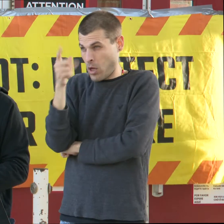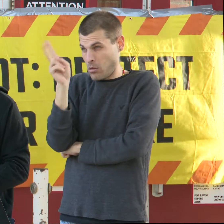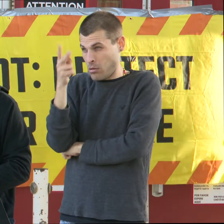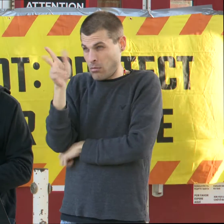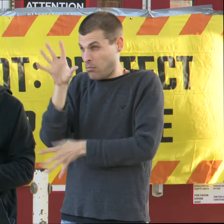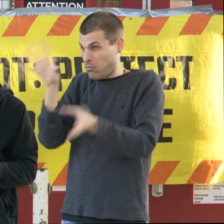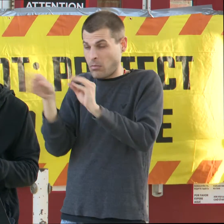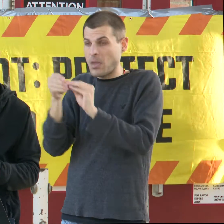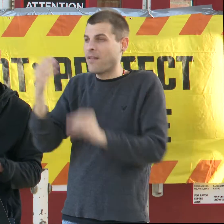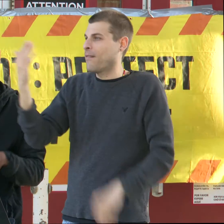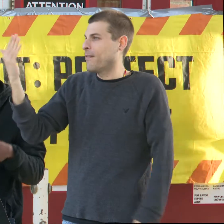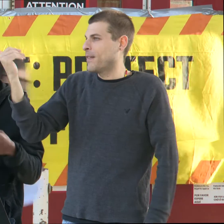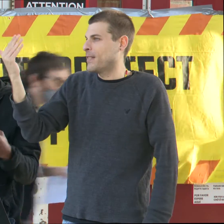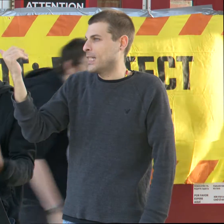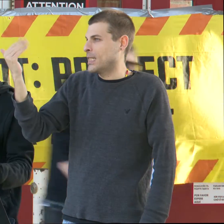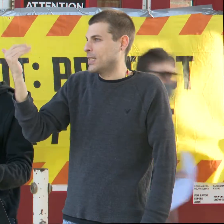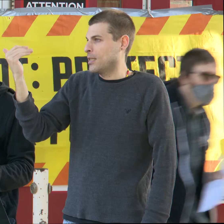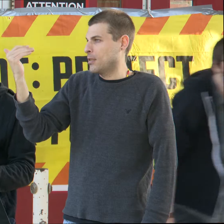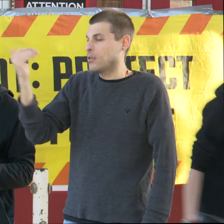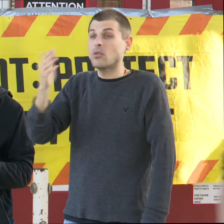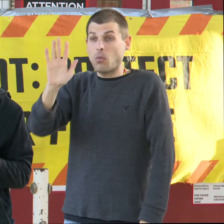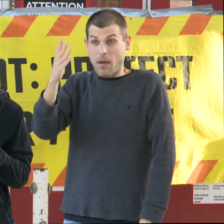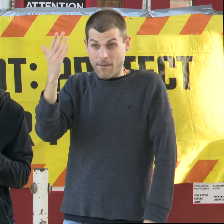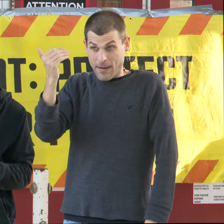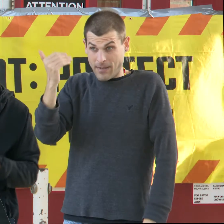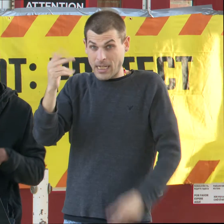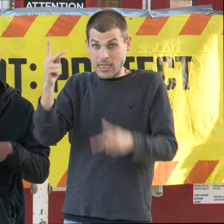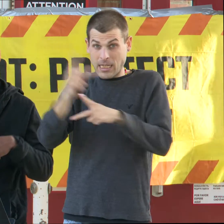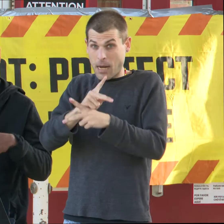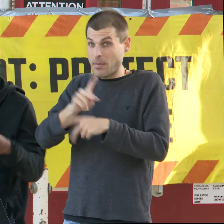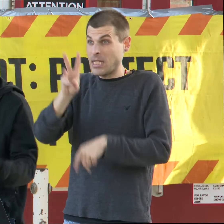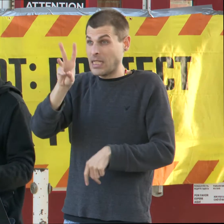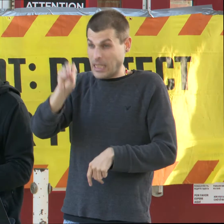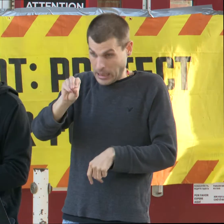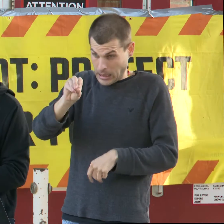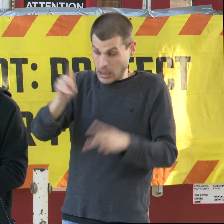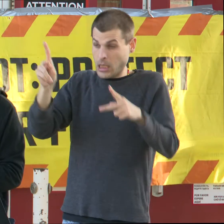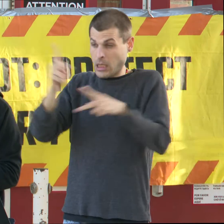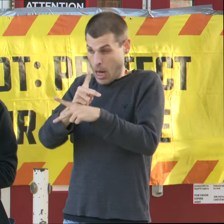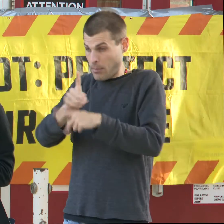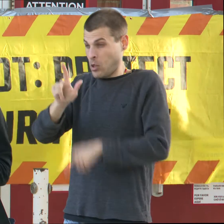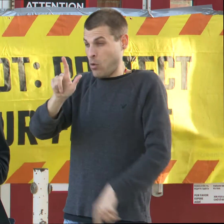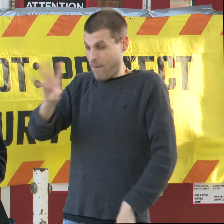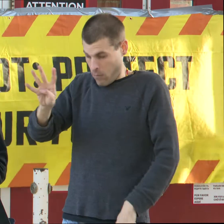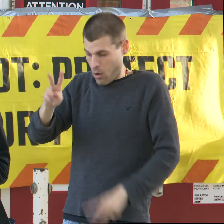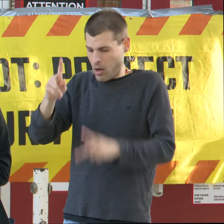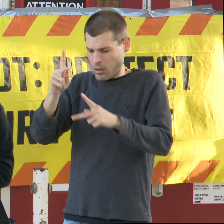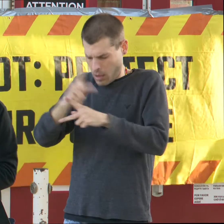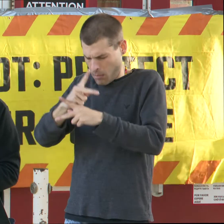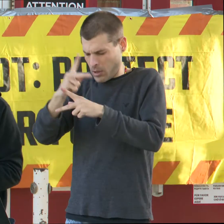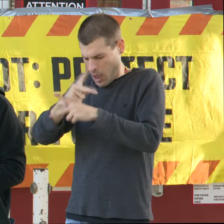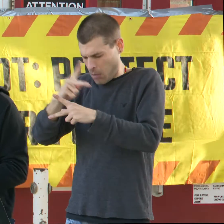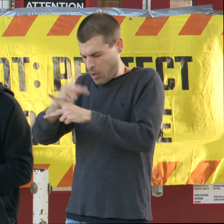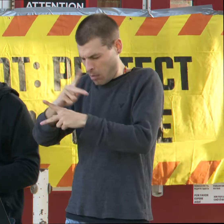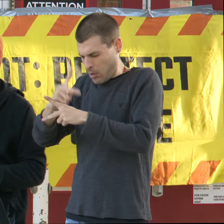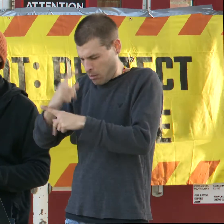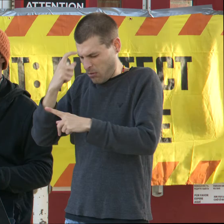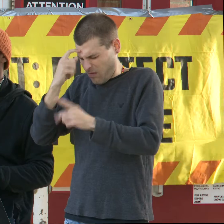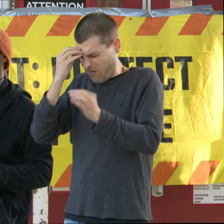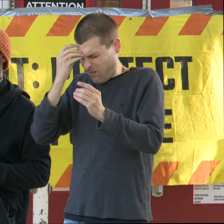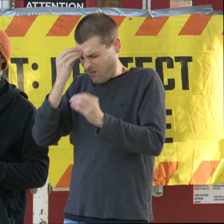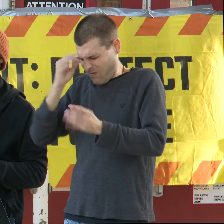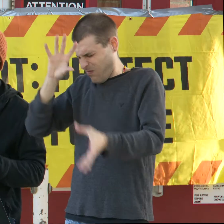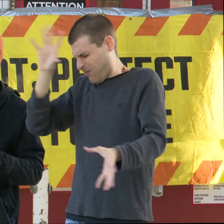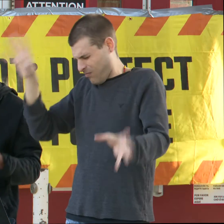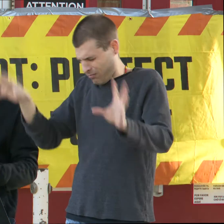around 15. Doing the math, I took that 15, multiplied it by 60, multiplied it again by 24, and taking a conservative estimate, I came